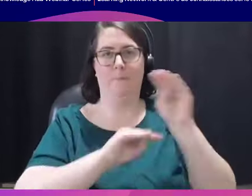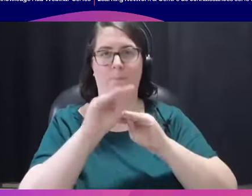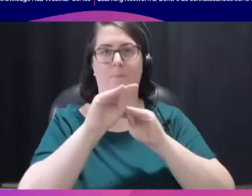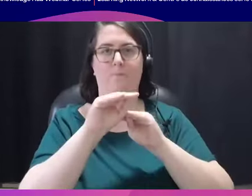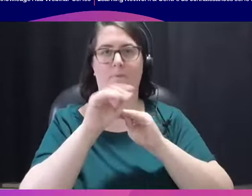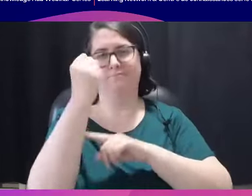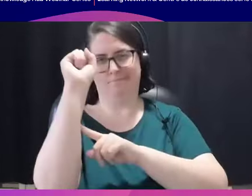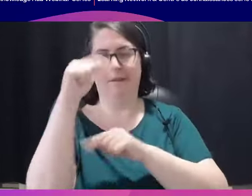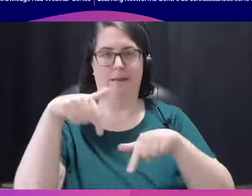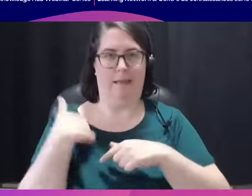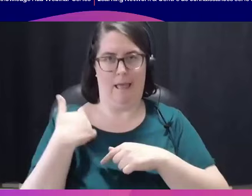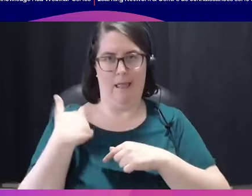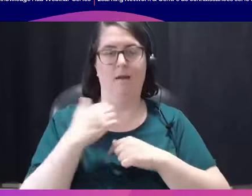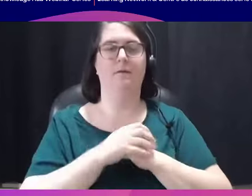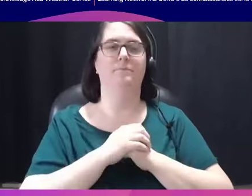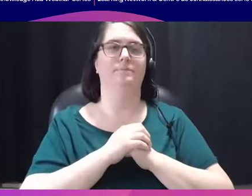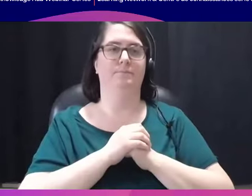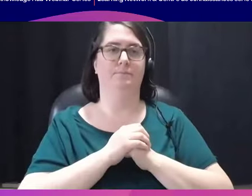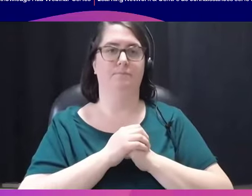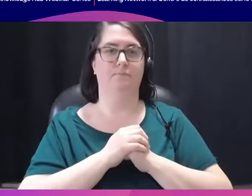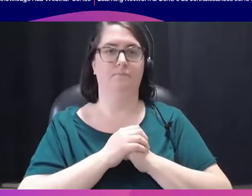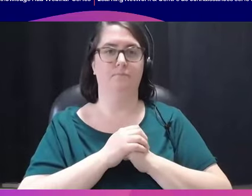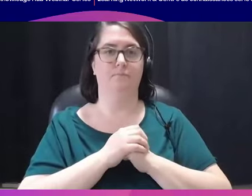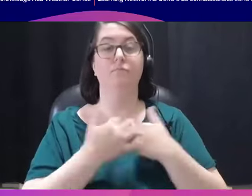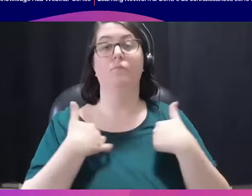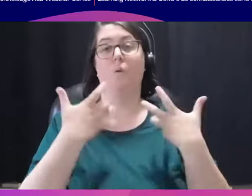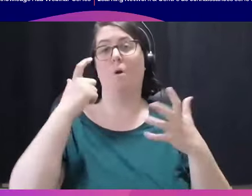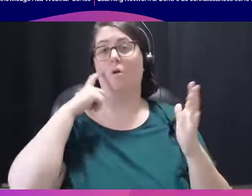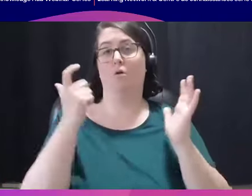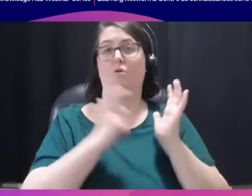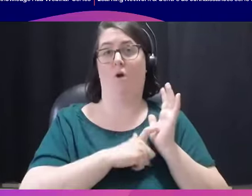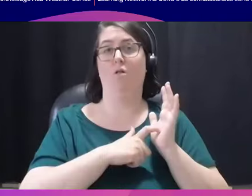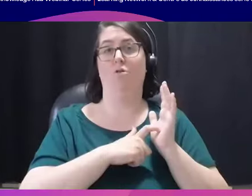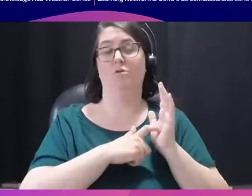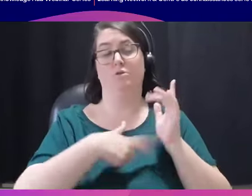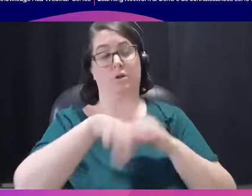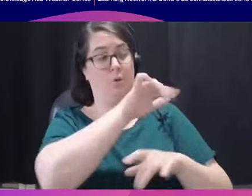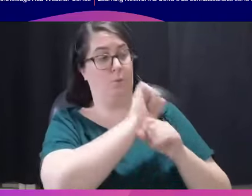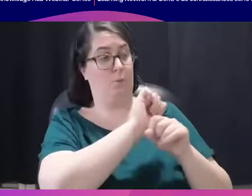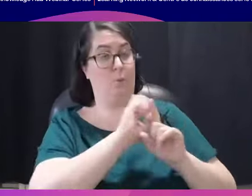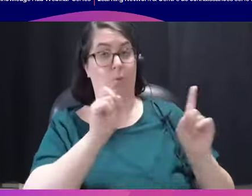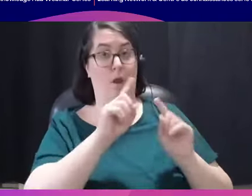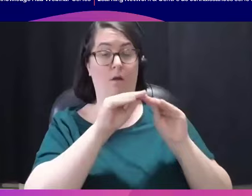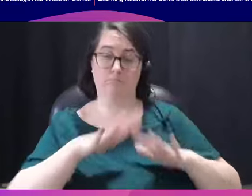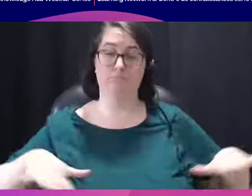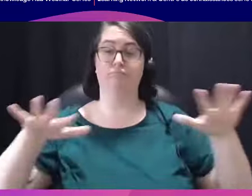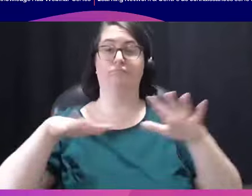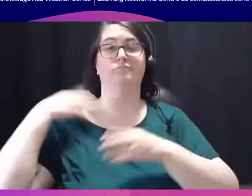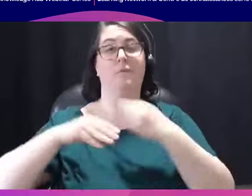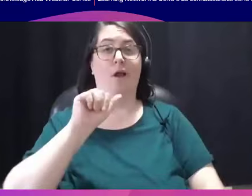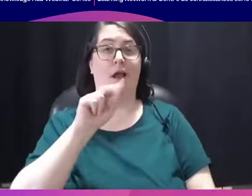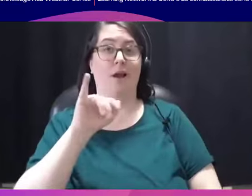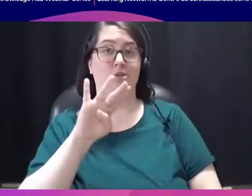and Practices of Intervention. I want to acknowledge our work is located on the traditional lands of the